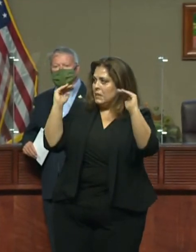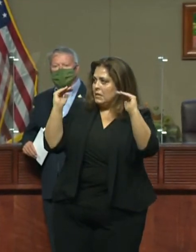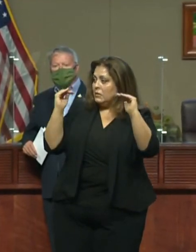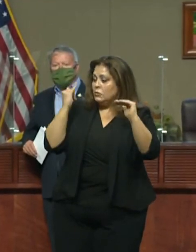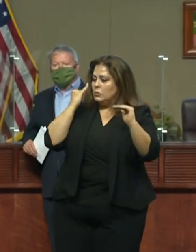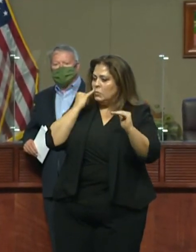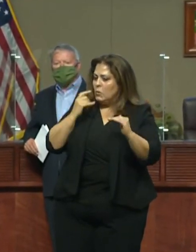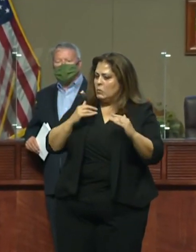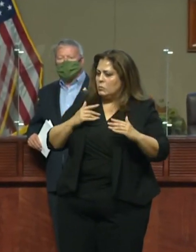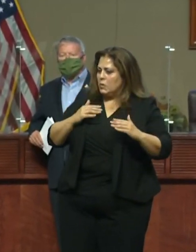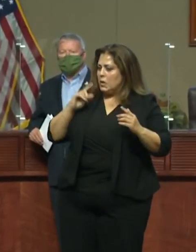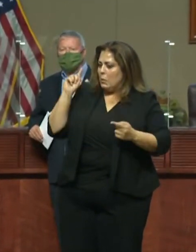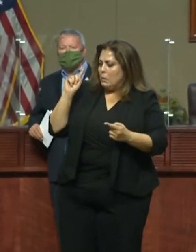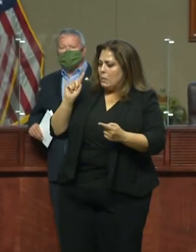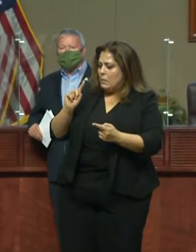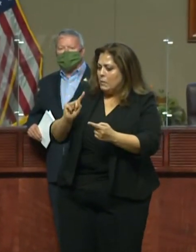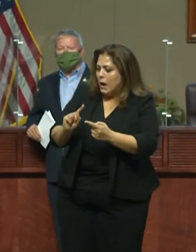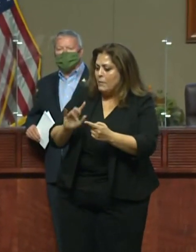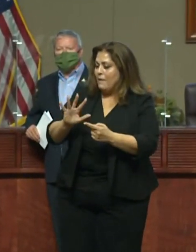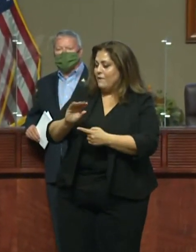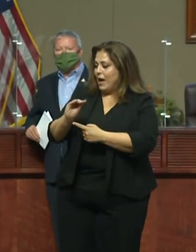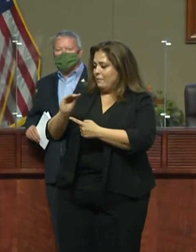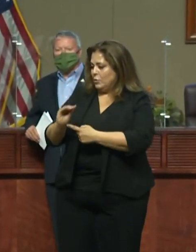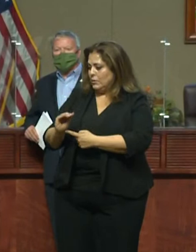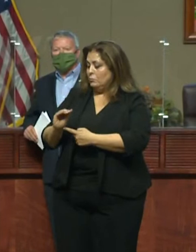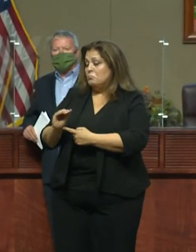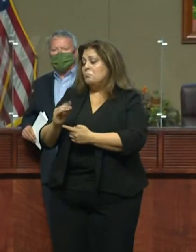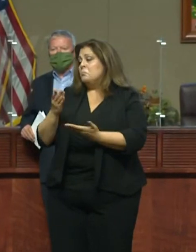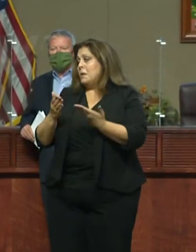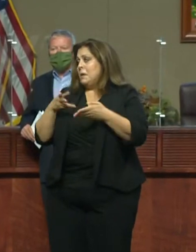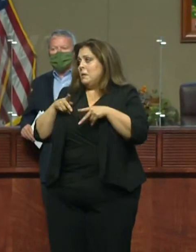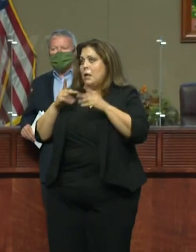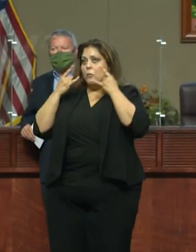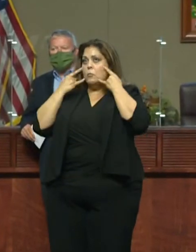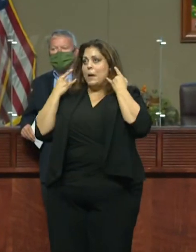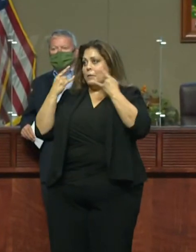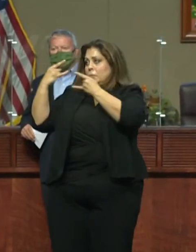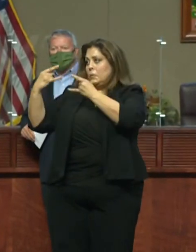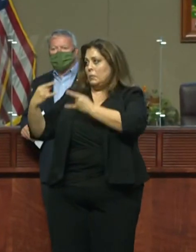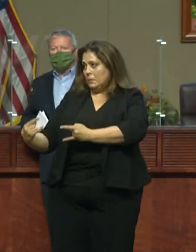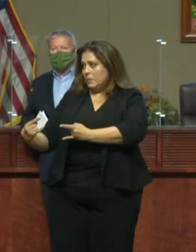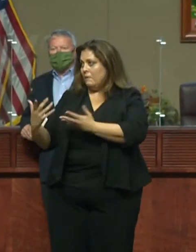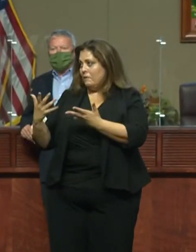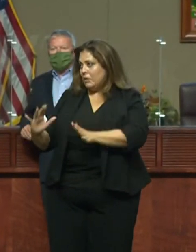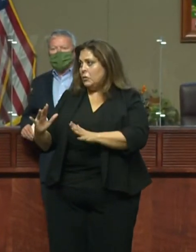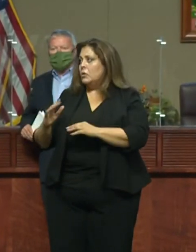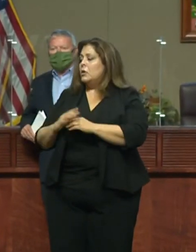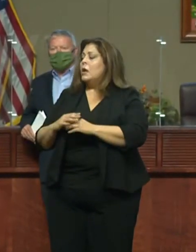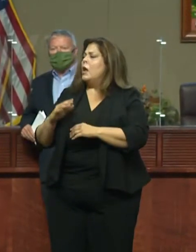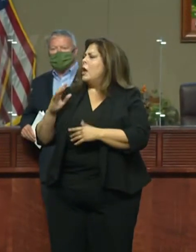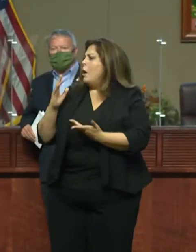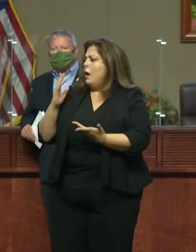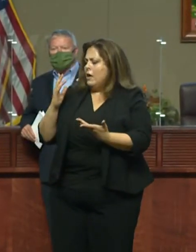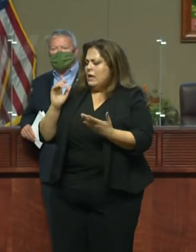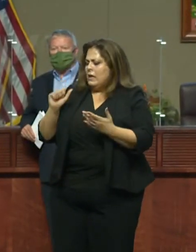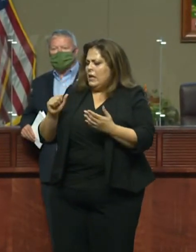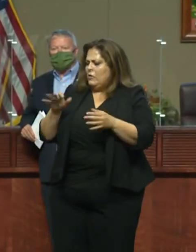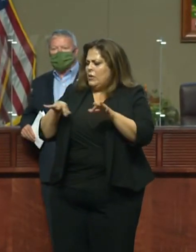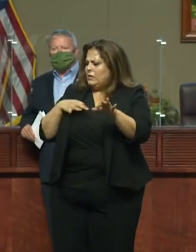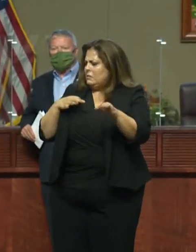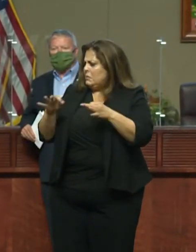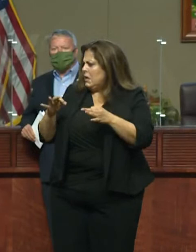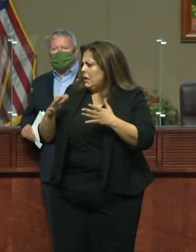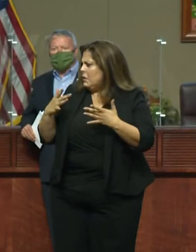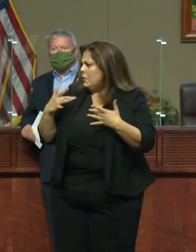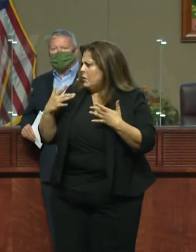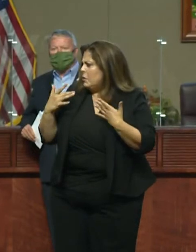that 5% where we can drop the mask, can you give us some perspective maybe on where we'll be at? Because I think so many people worry that